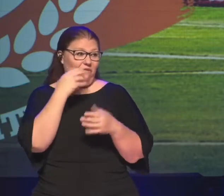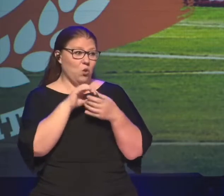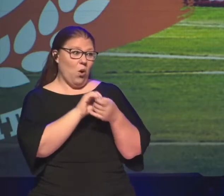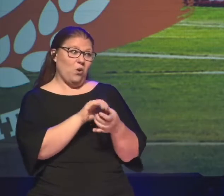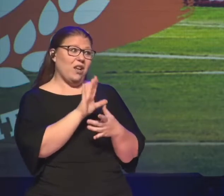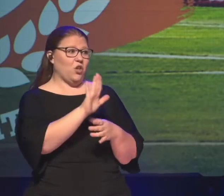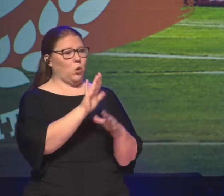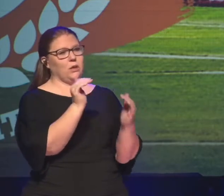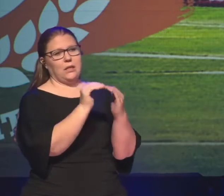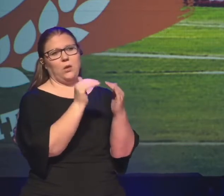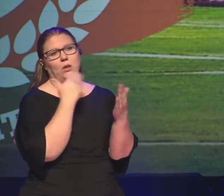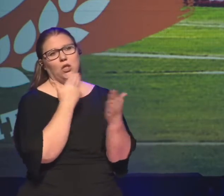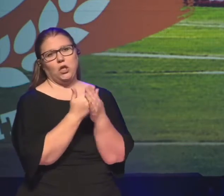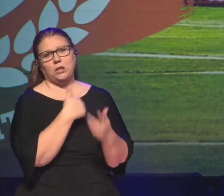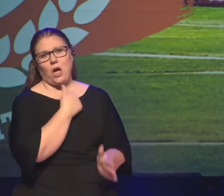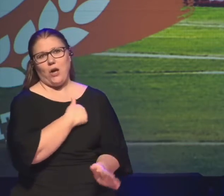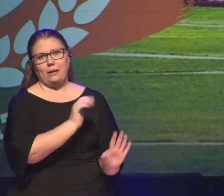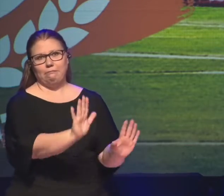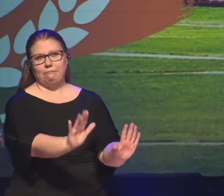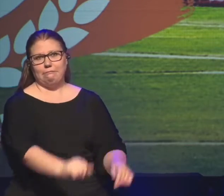is just as good. Sorry.